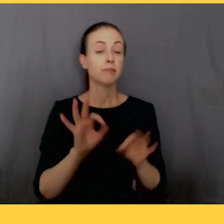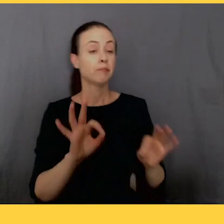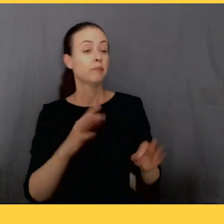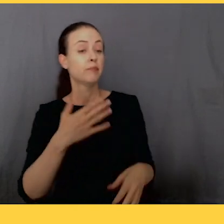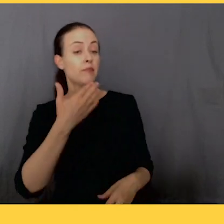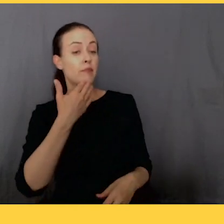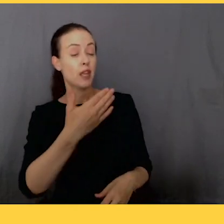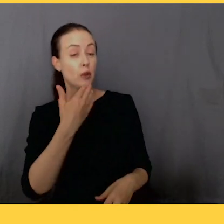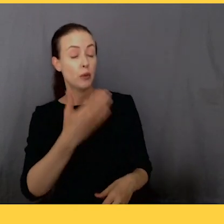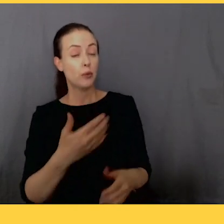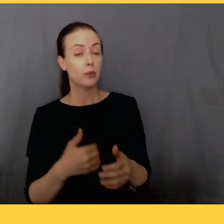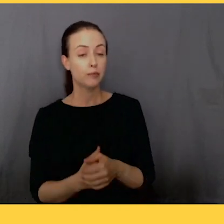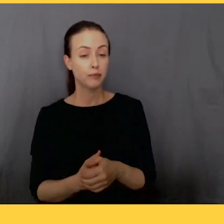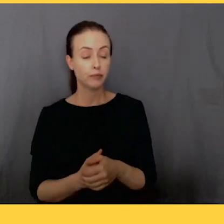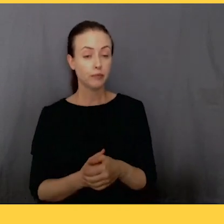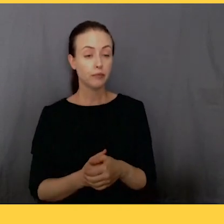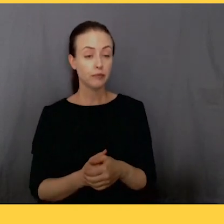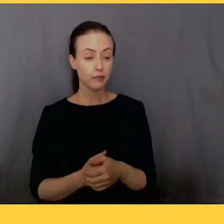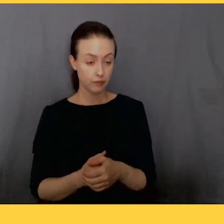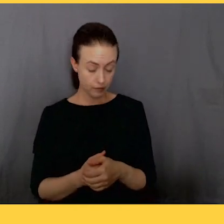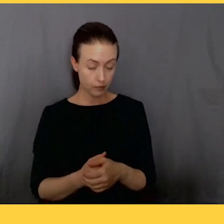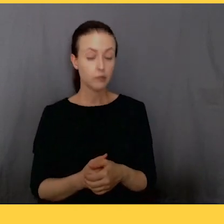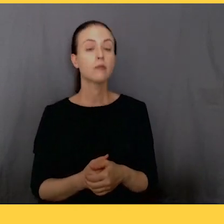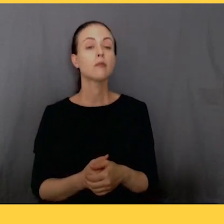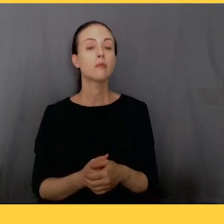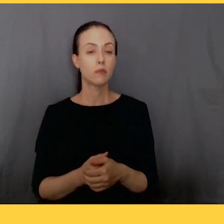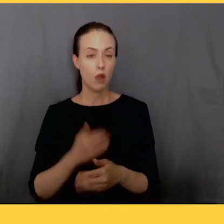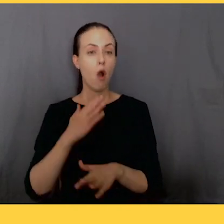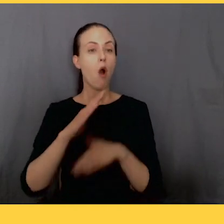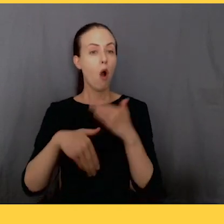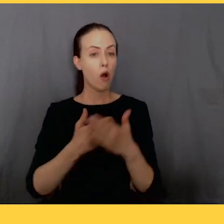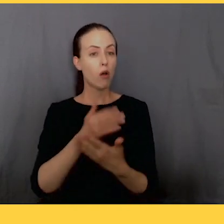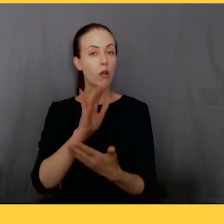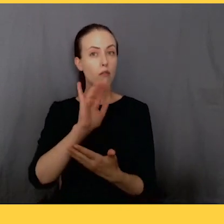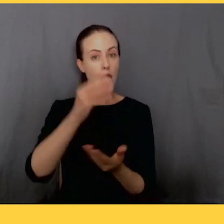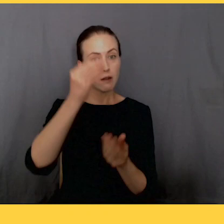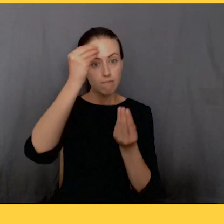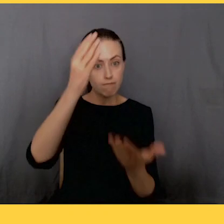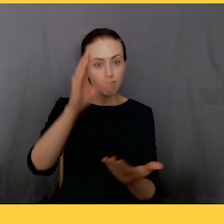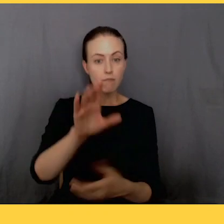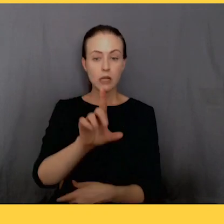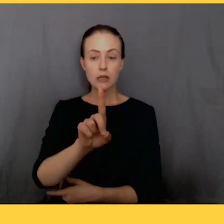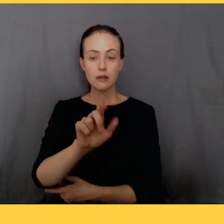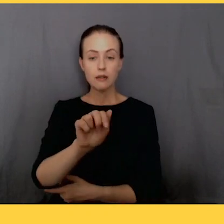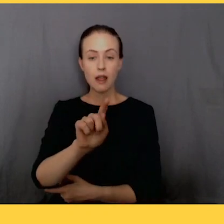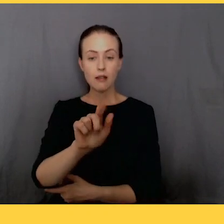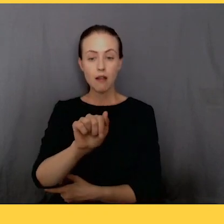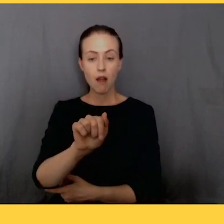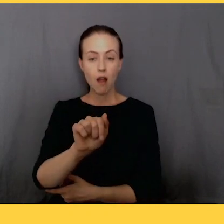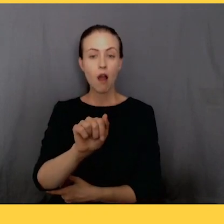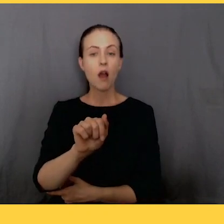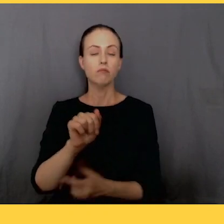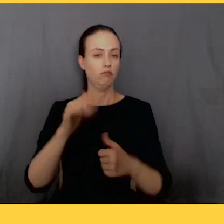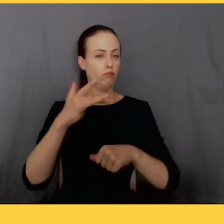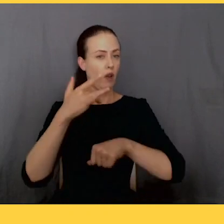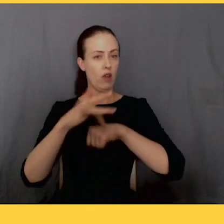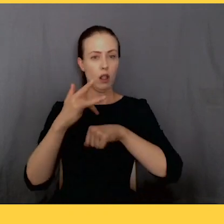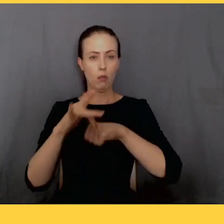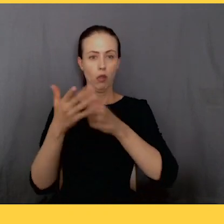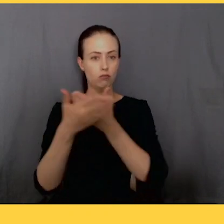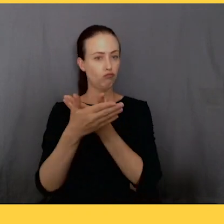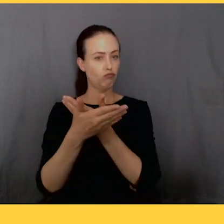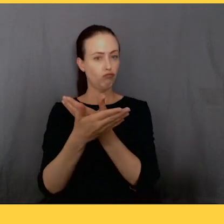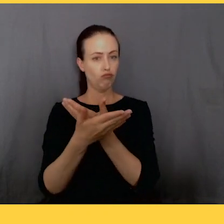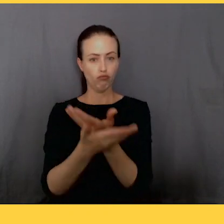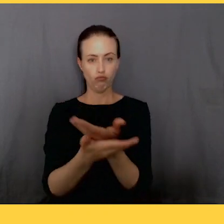So actually, we have made all these data available to the public domain. I believe earlier in the